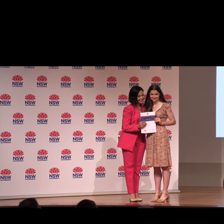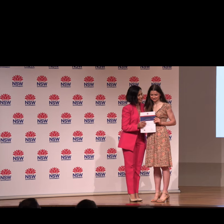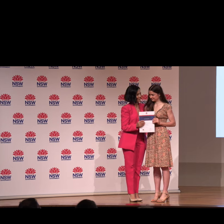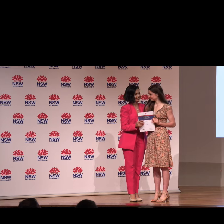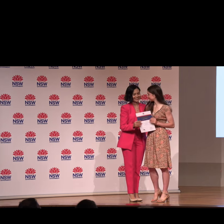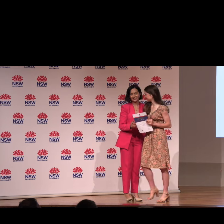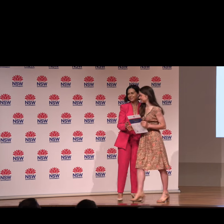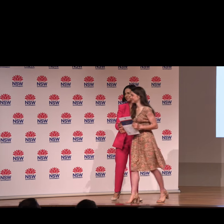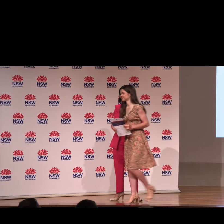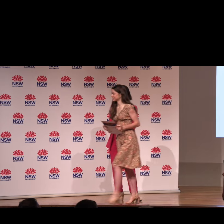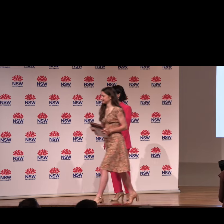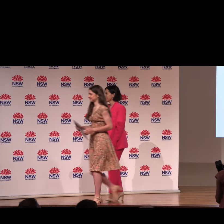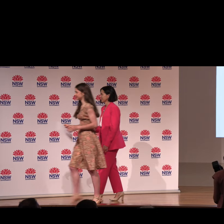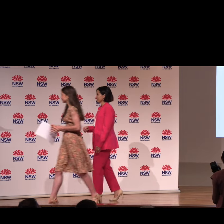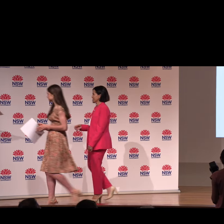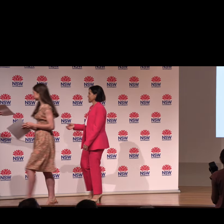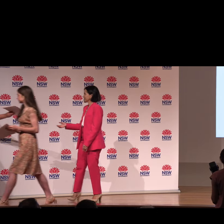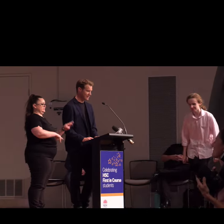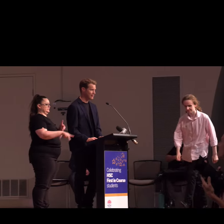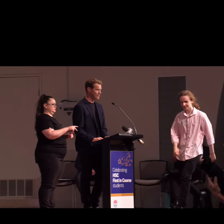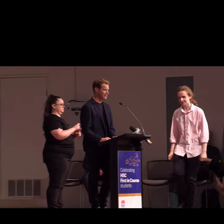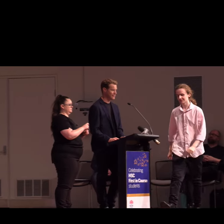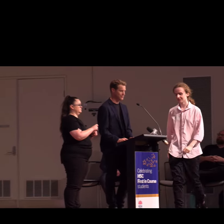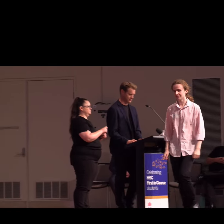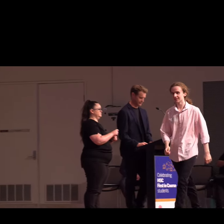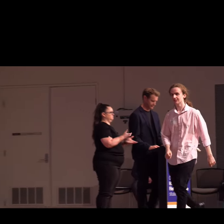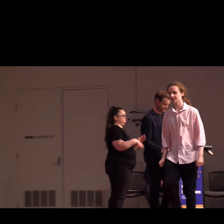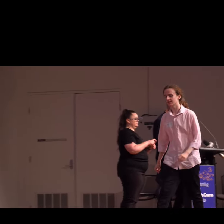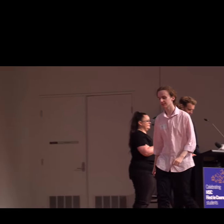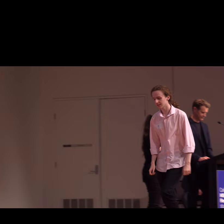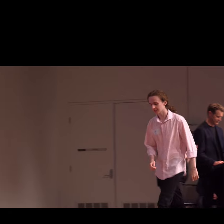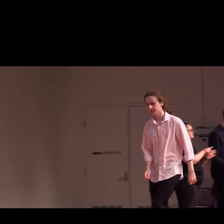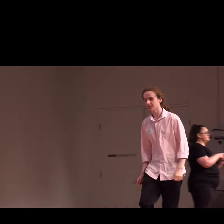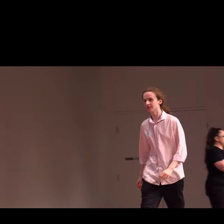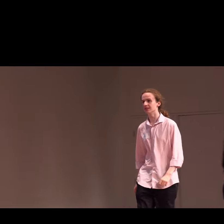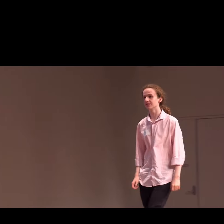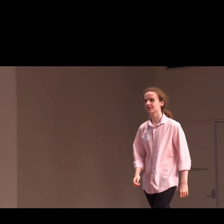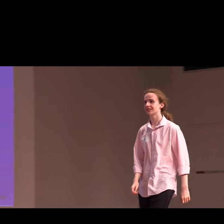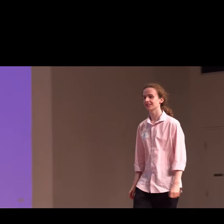In Physics, James Lambert, Sydney Grammar School.